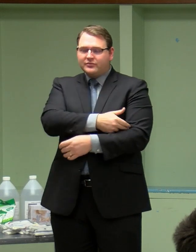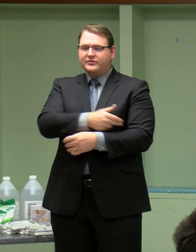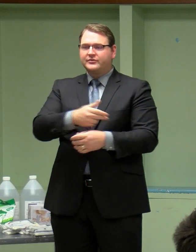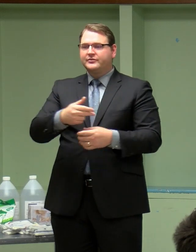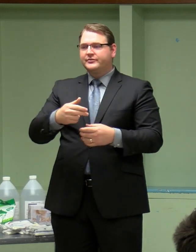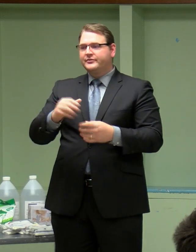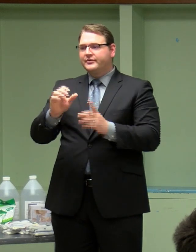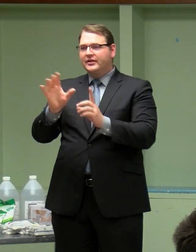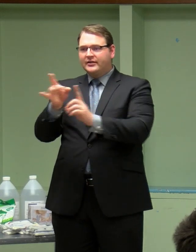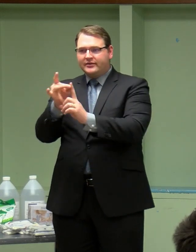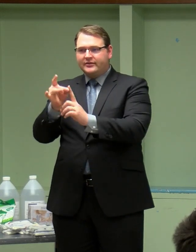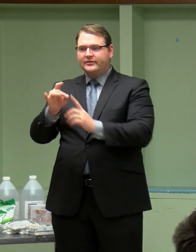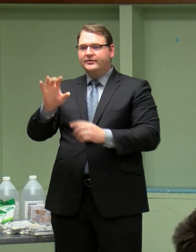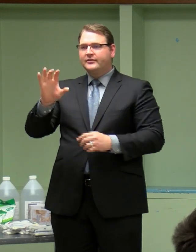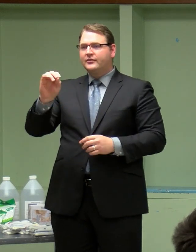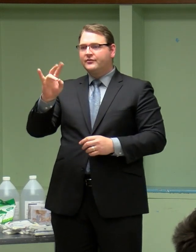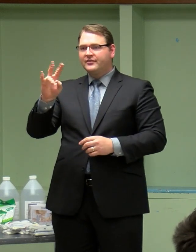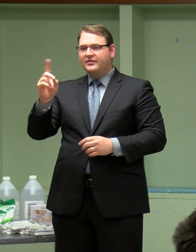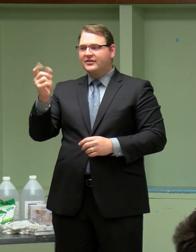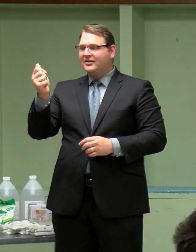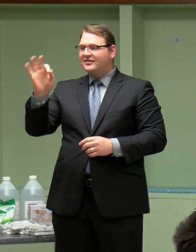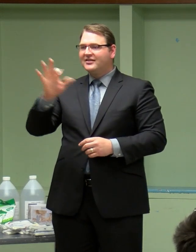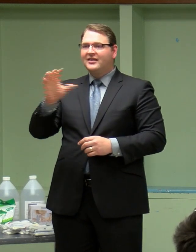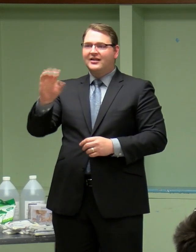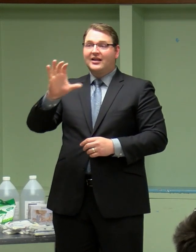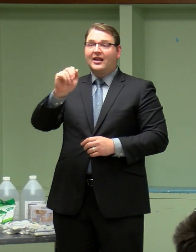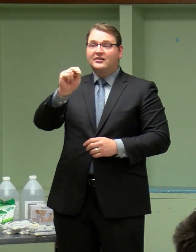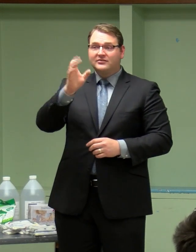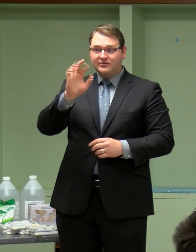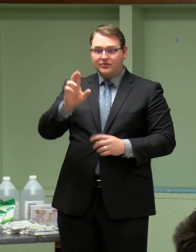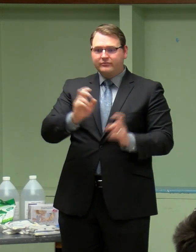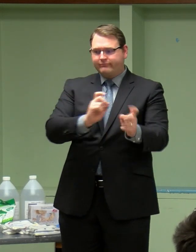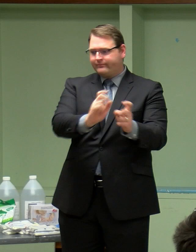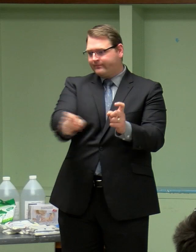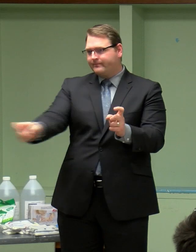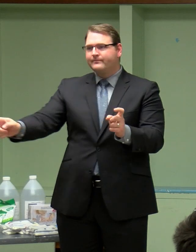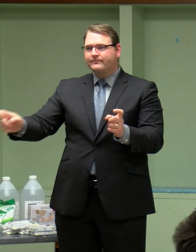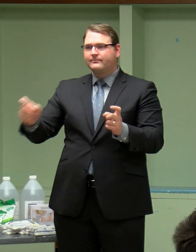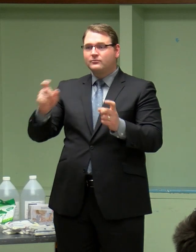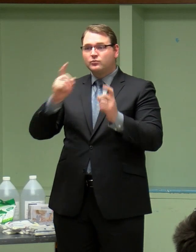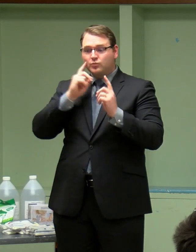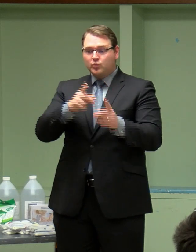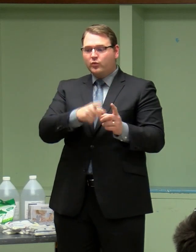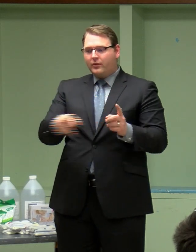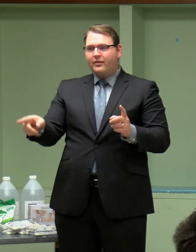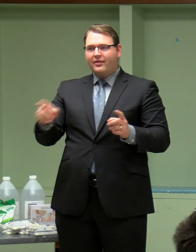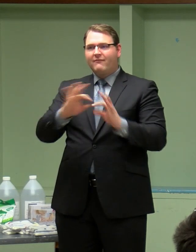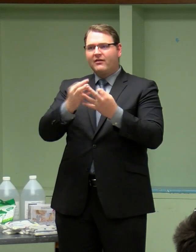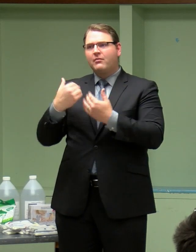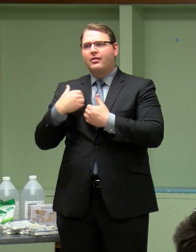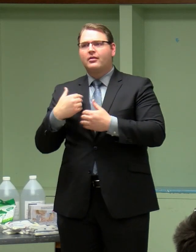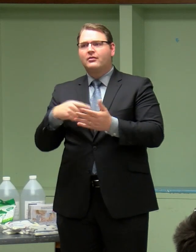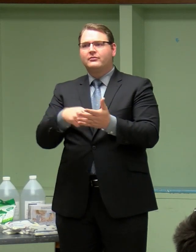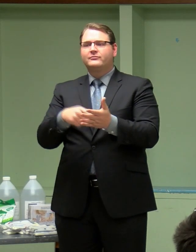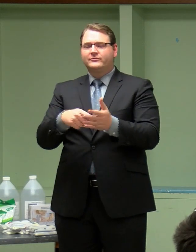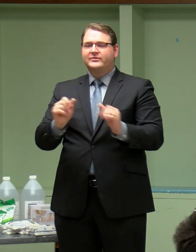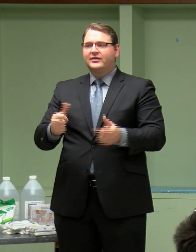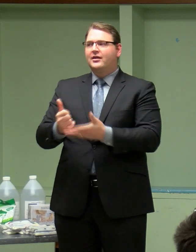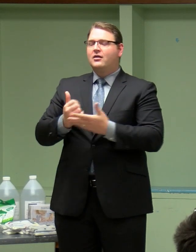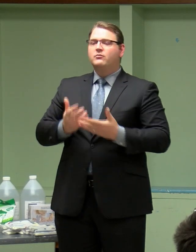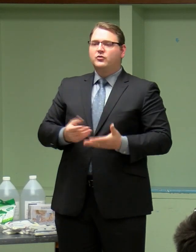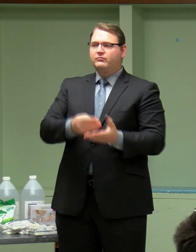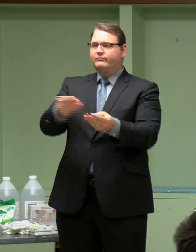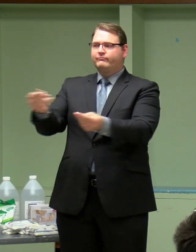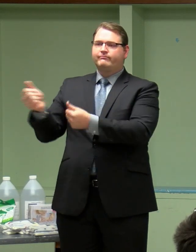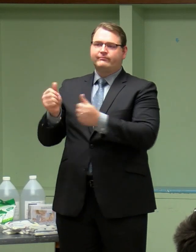or cancer. So that truly goes a long way to ensure that it eases the financial burden on these families. And finally, Exxon